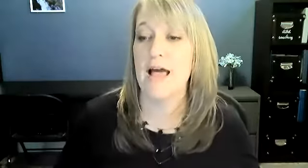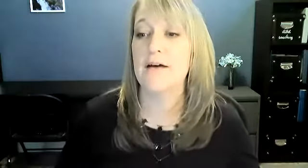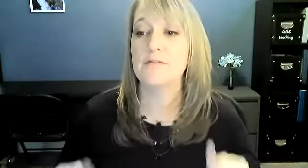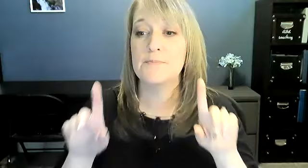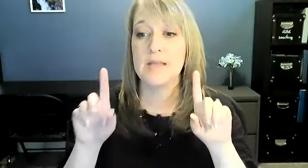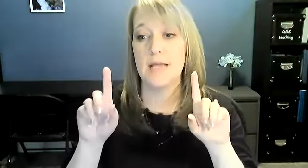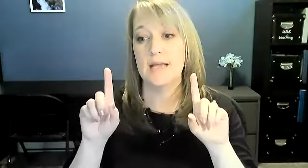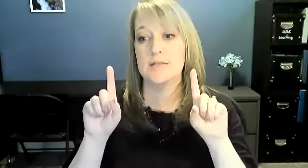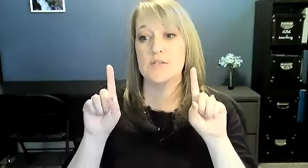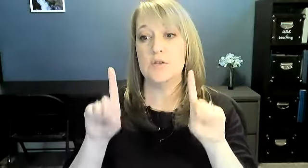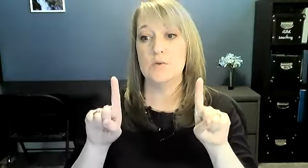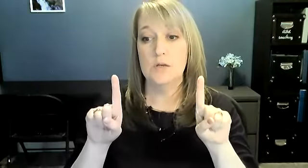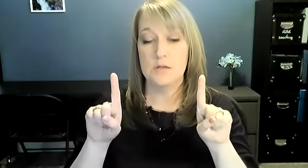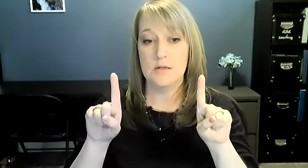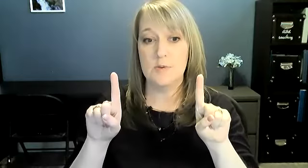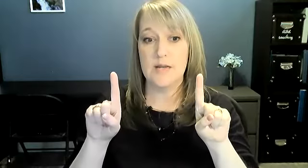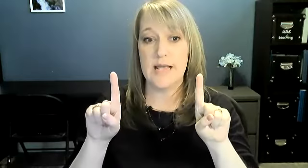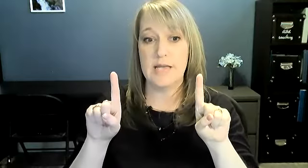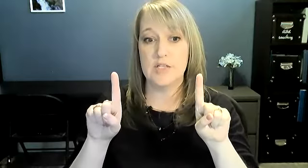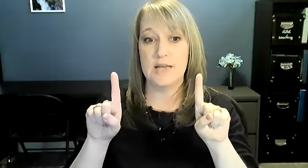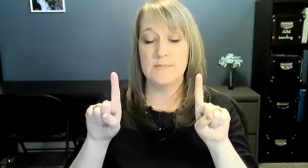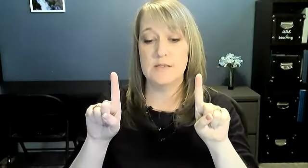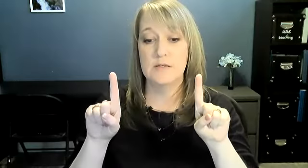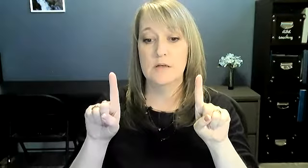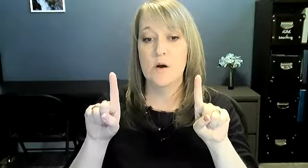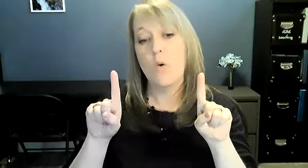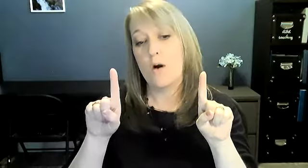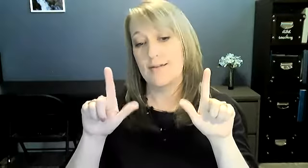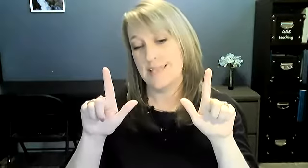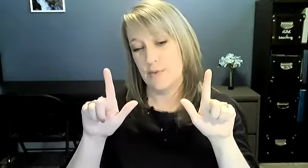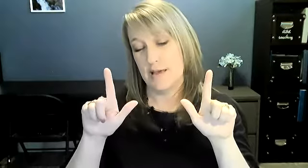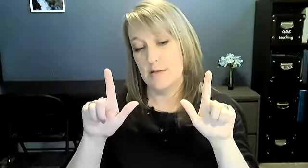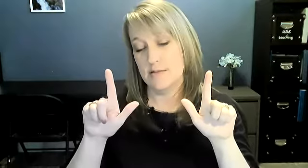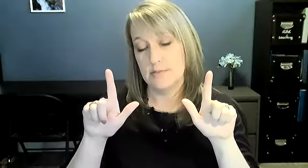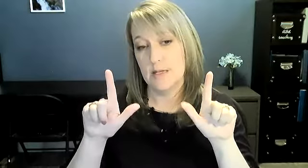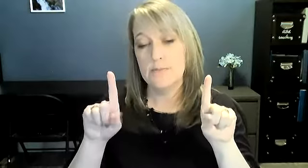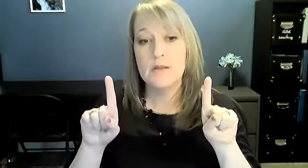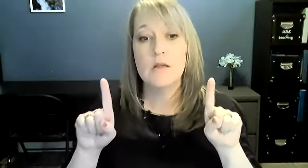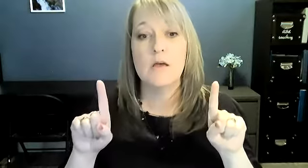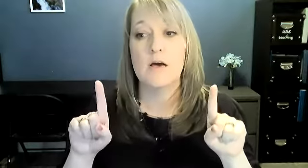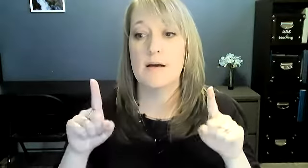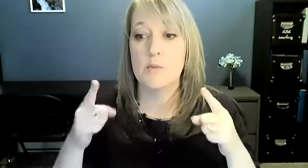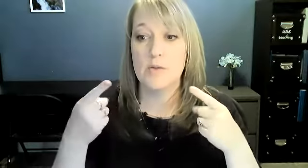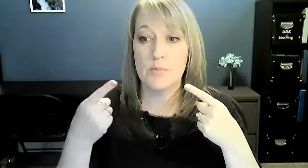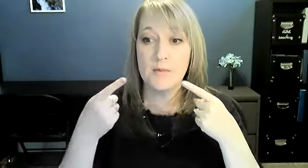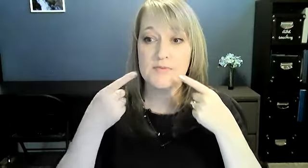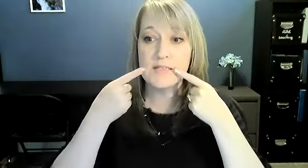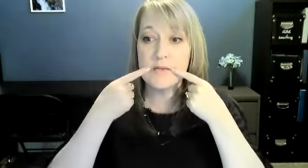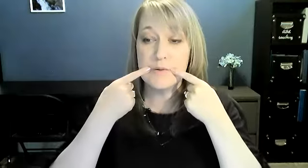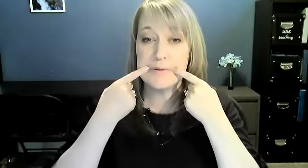laugh is 2 number 1 hand shapes, or I've seen it with L's as well. With your palms facing you, and you're going